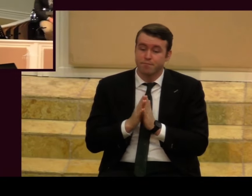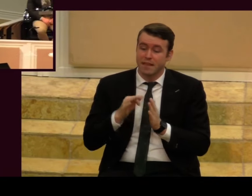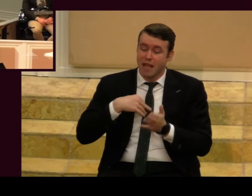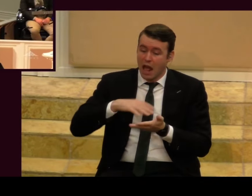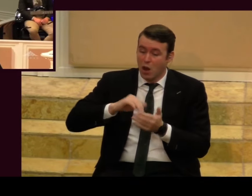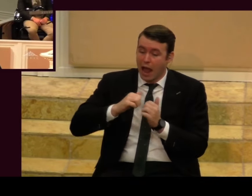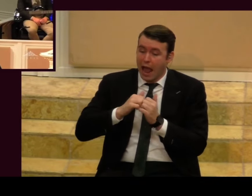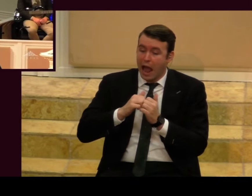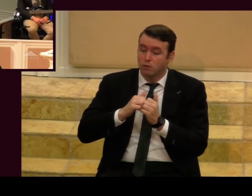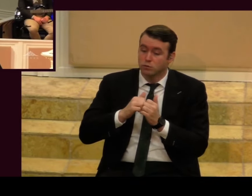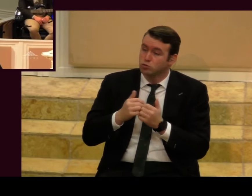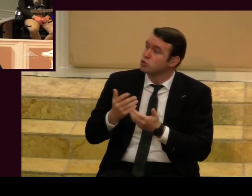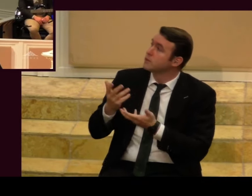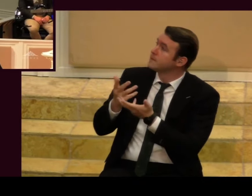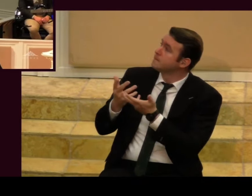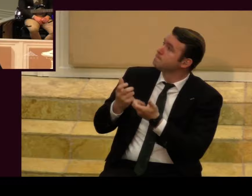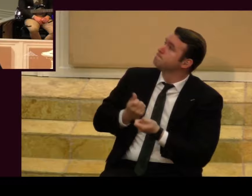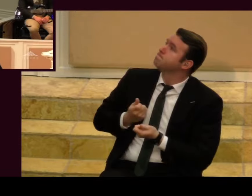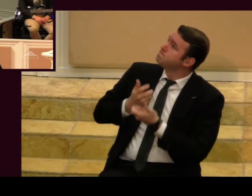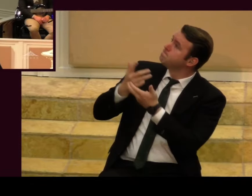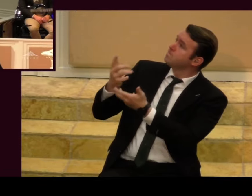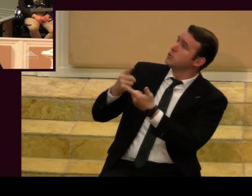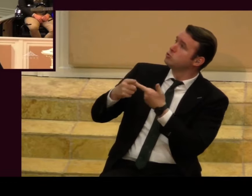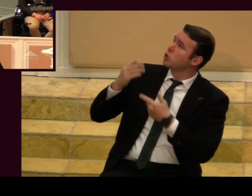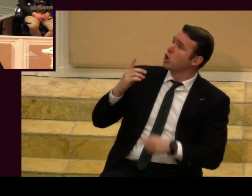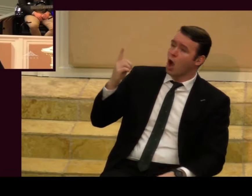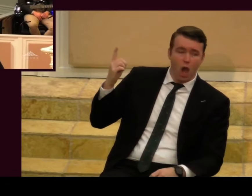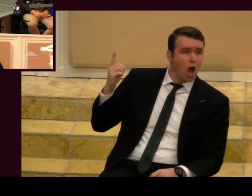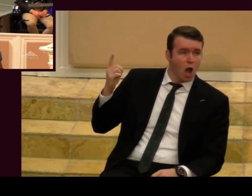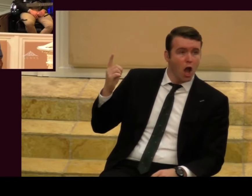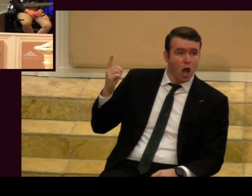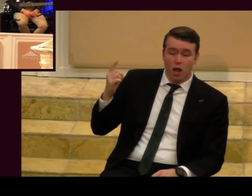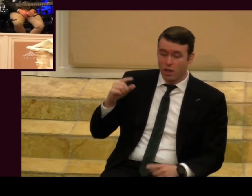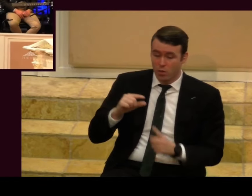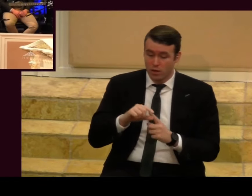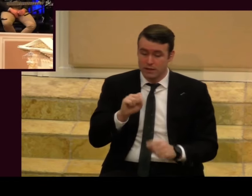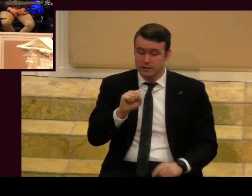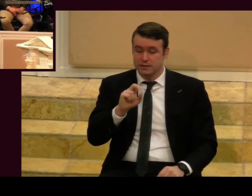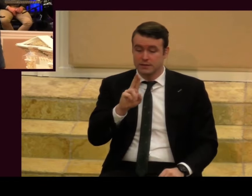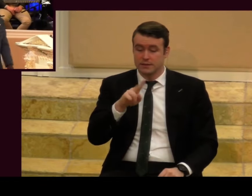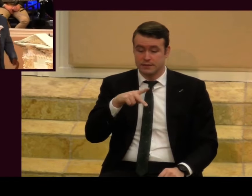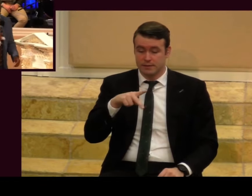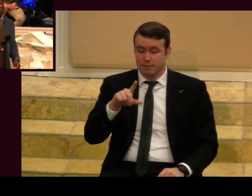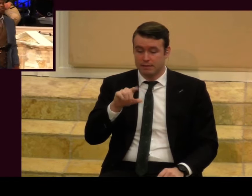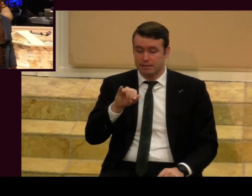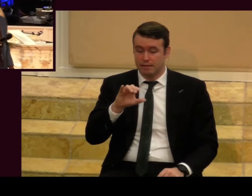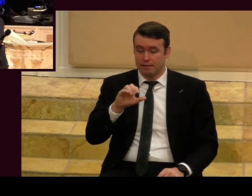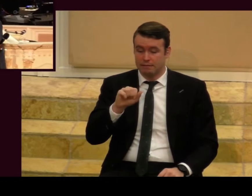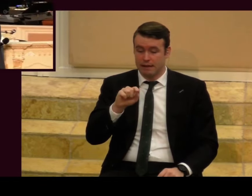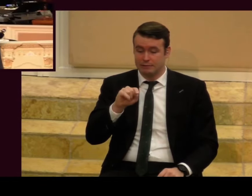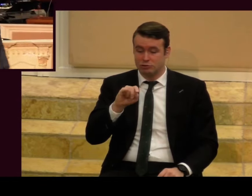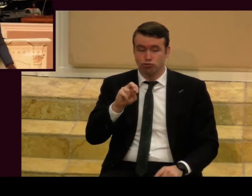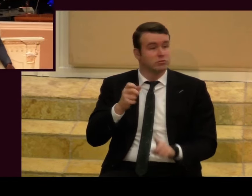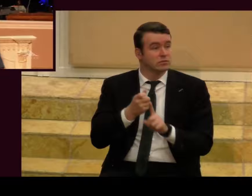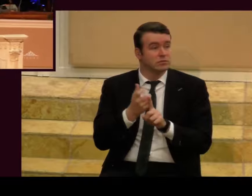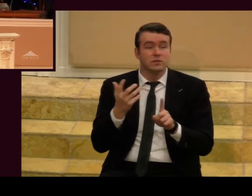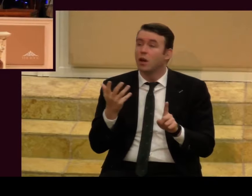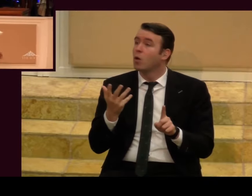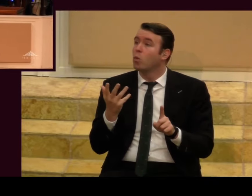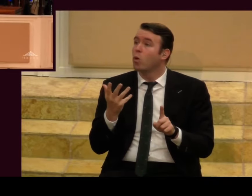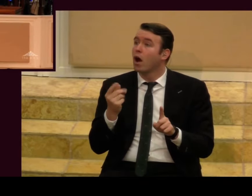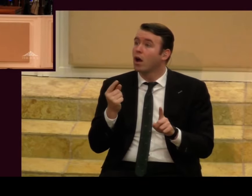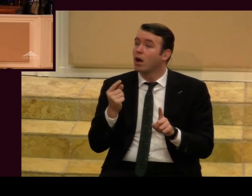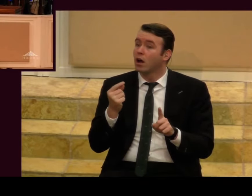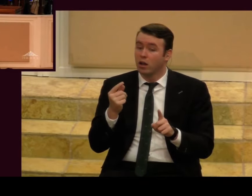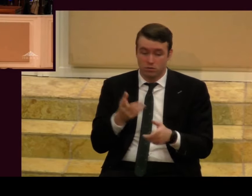he said, and if I'll learn how to supplicate before God. You know what the word supplication means? That means